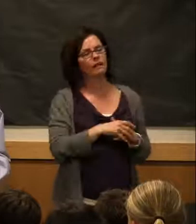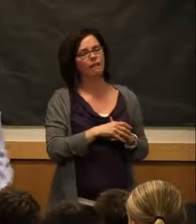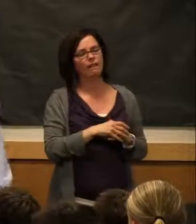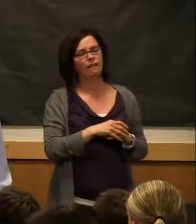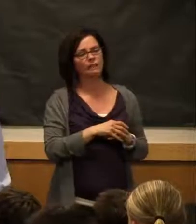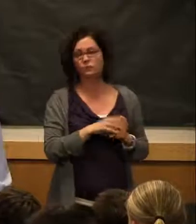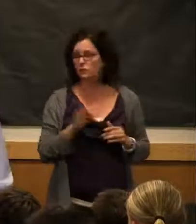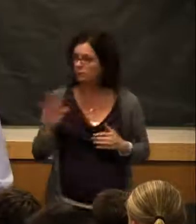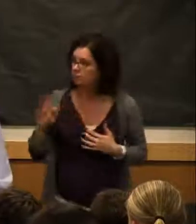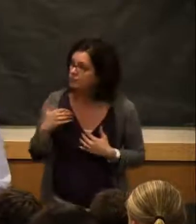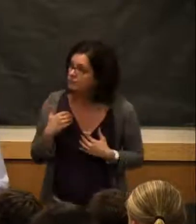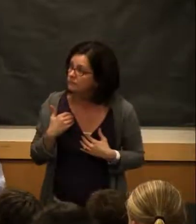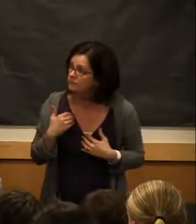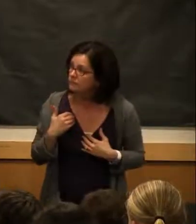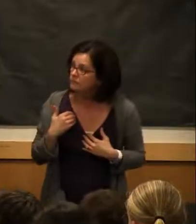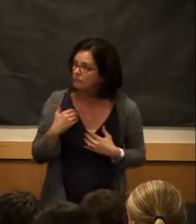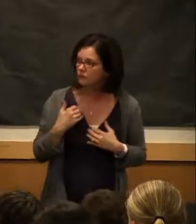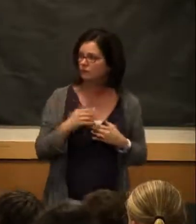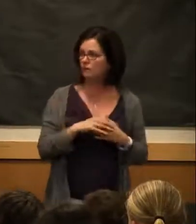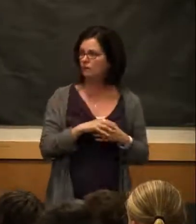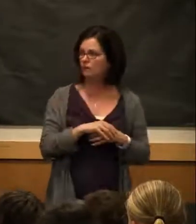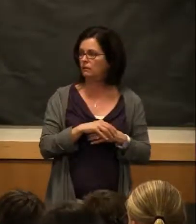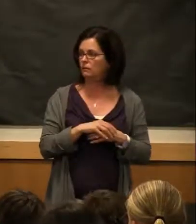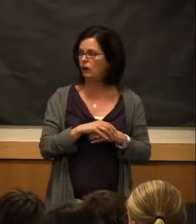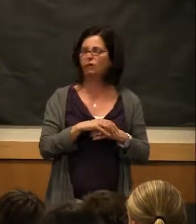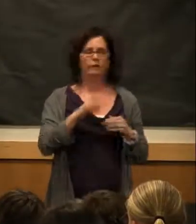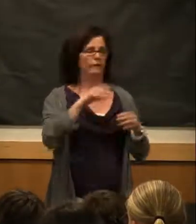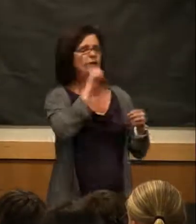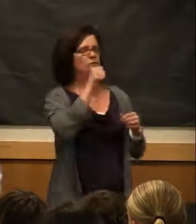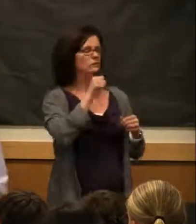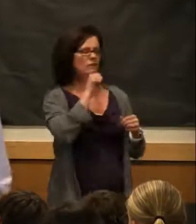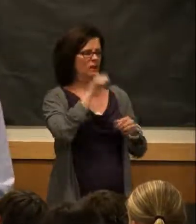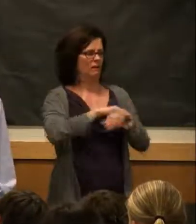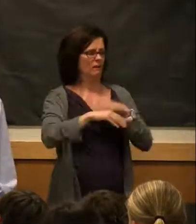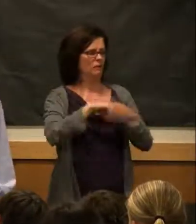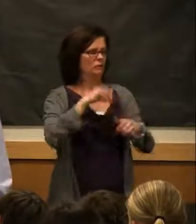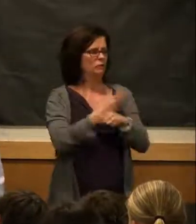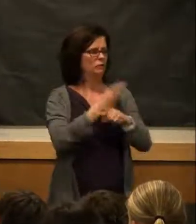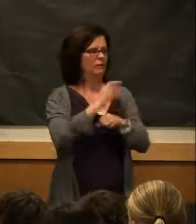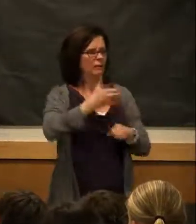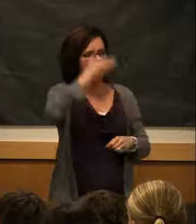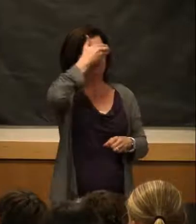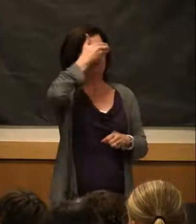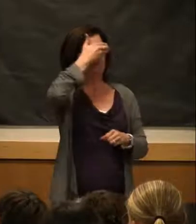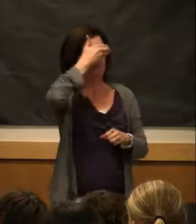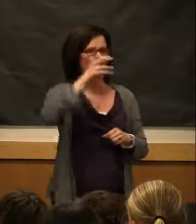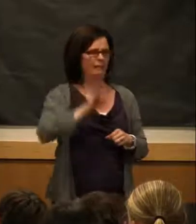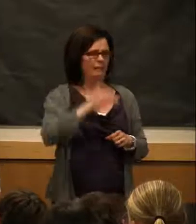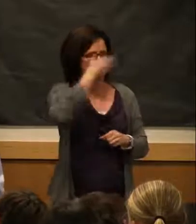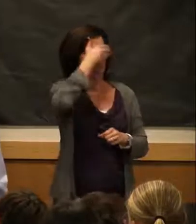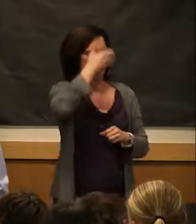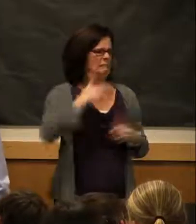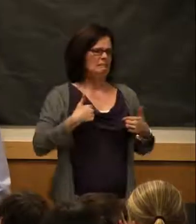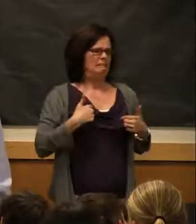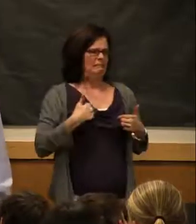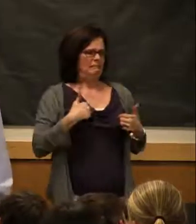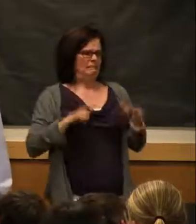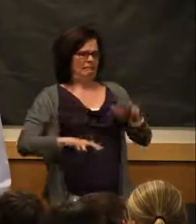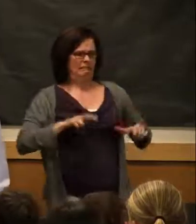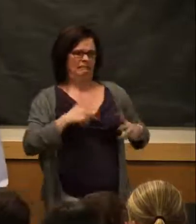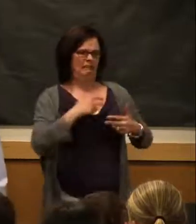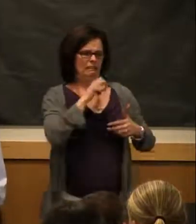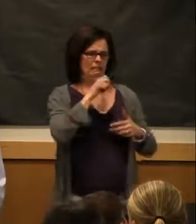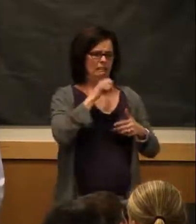shades. They're like a sleep shade. They're a blindfold. Oh, okay. Yeah, a blindfold that would cover my eyes and eliminate